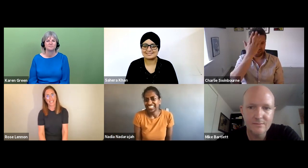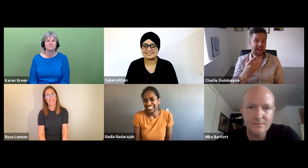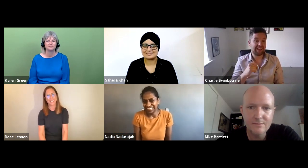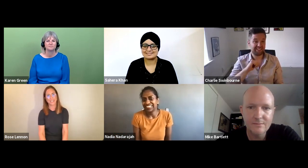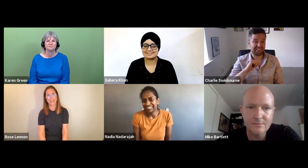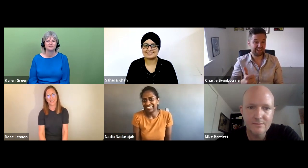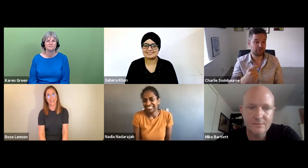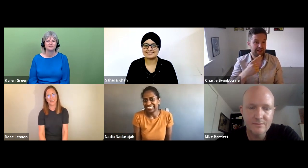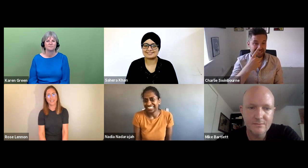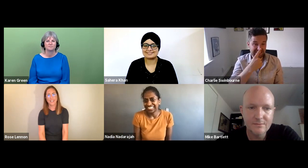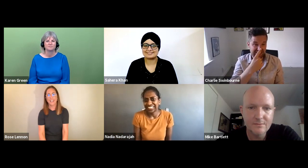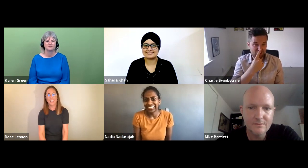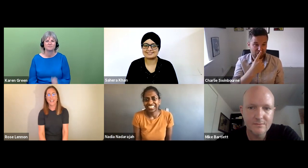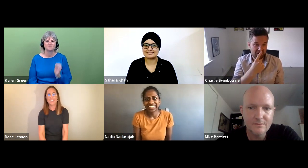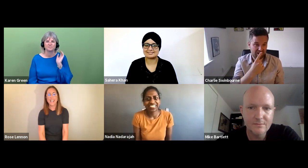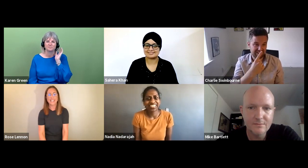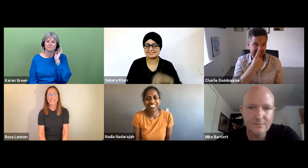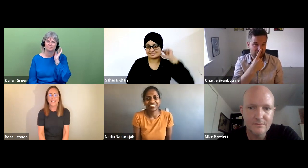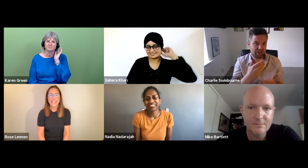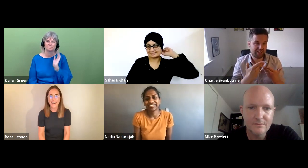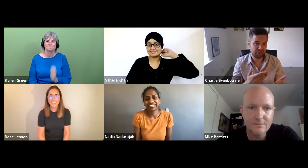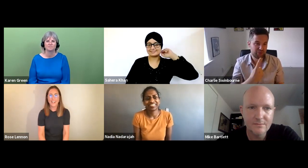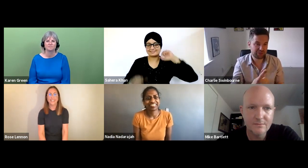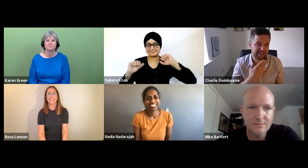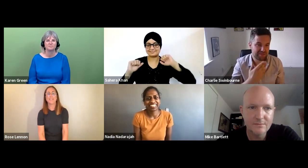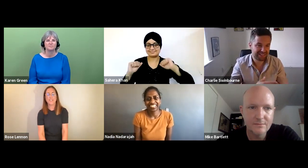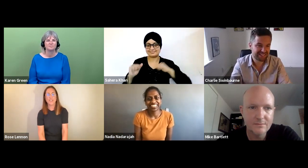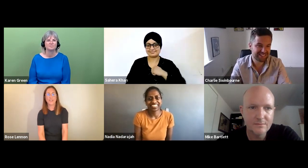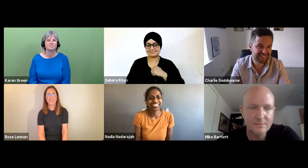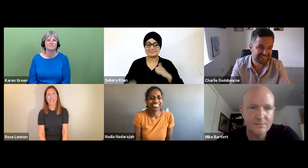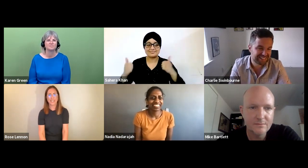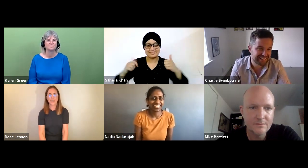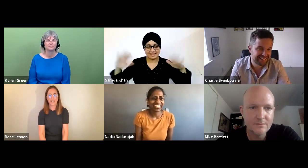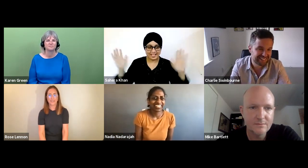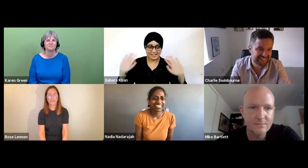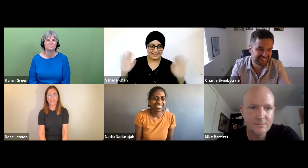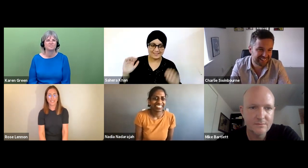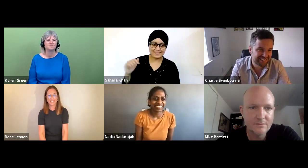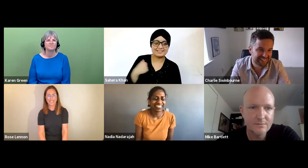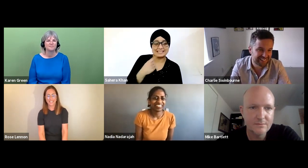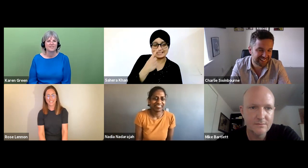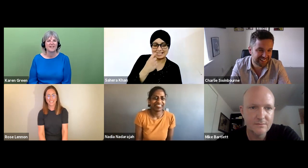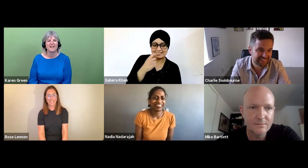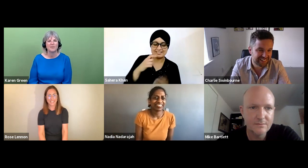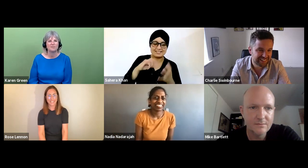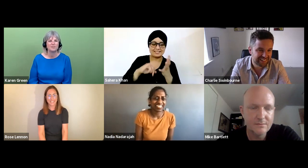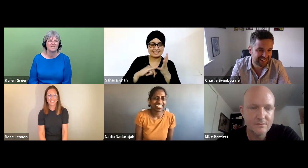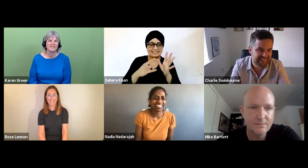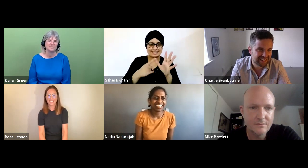fantastic. Thank you, Nadia. And next, Sahera, can you introduce yourself? Hello, everybody.